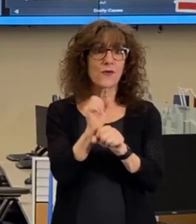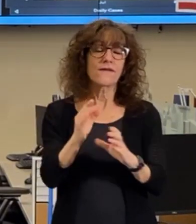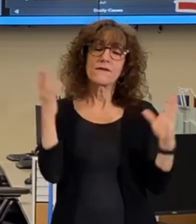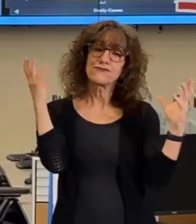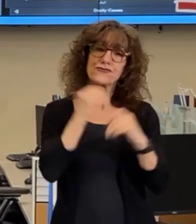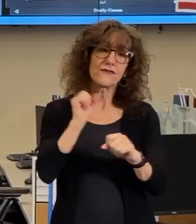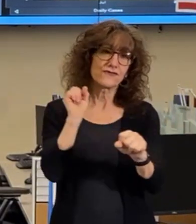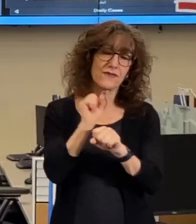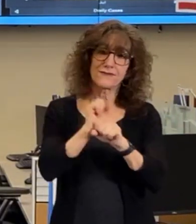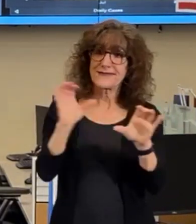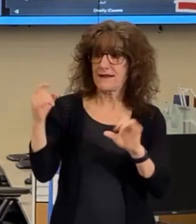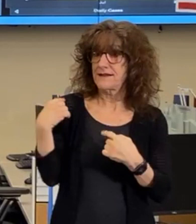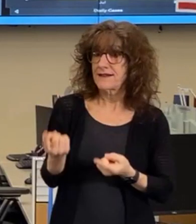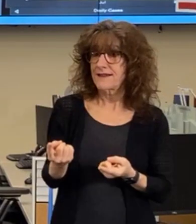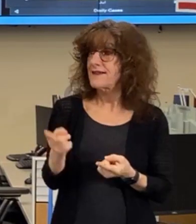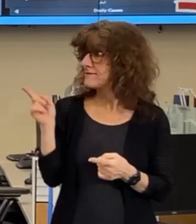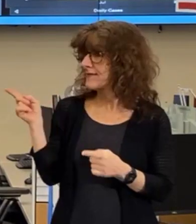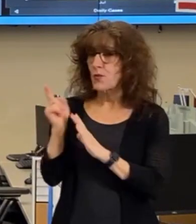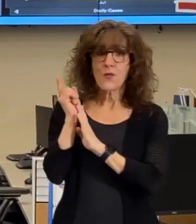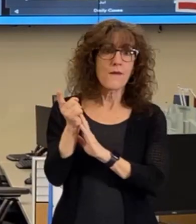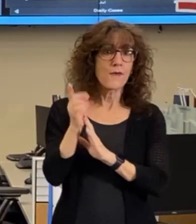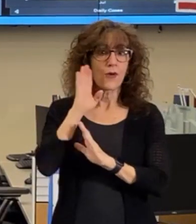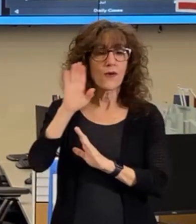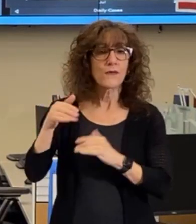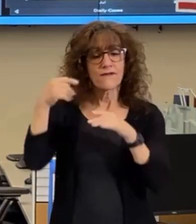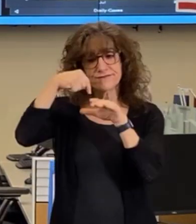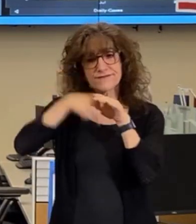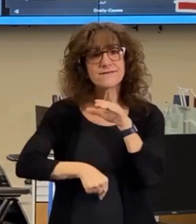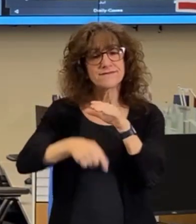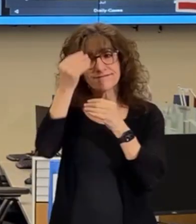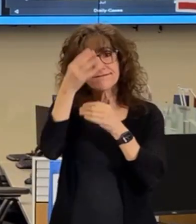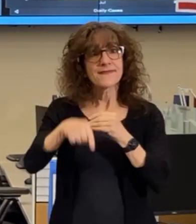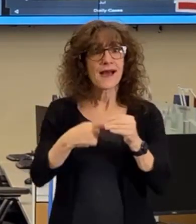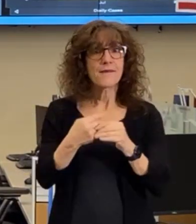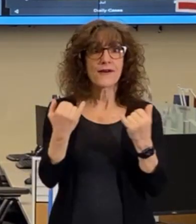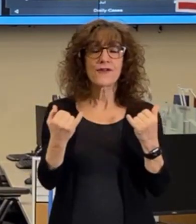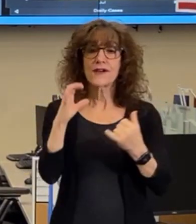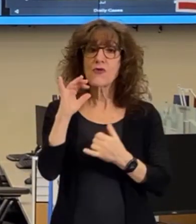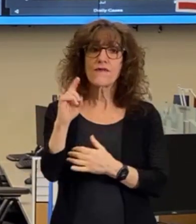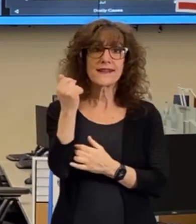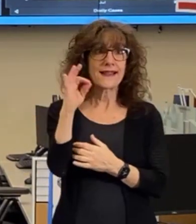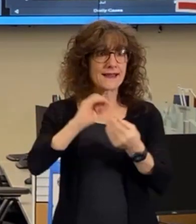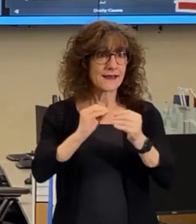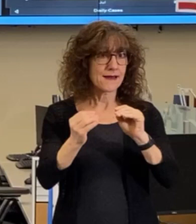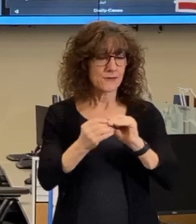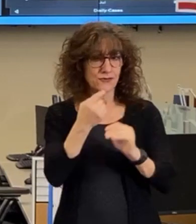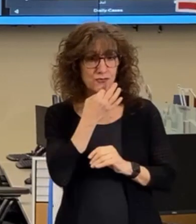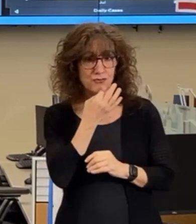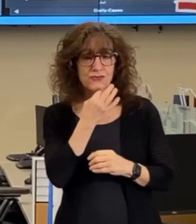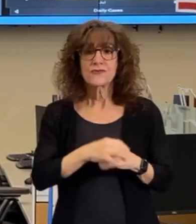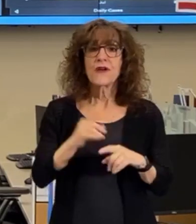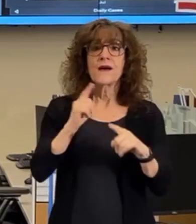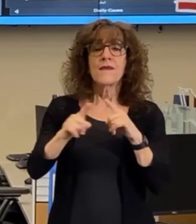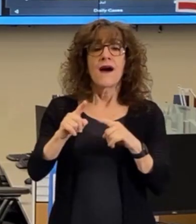beautiful job that they are doing. He will in a moment provide an in-depth update on our current COVID-19 numbers in a few minutes. But